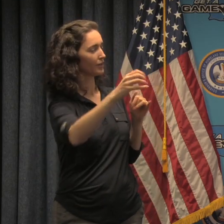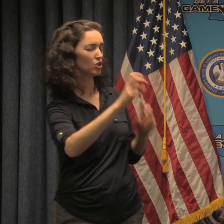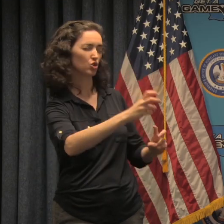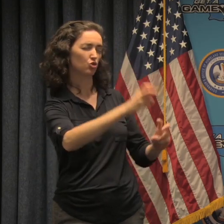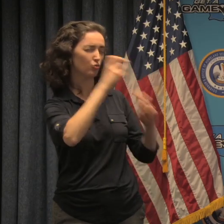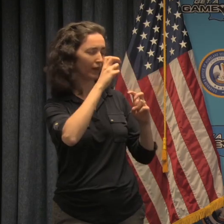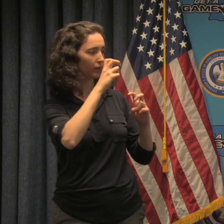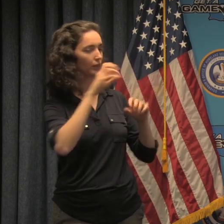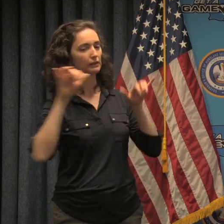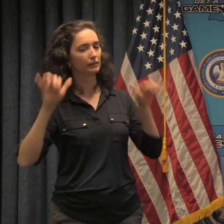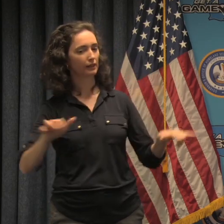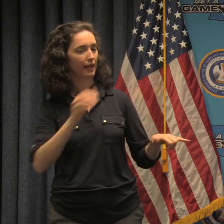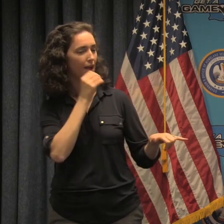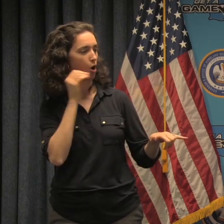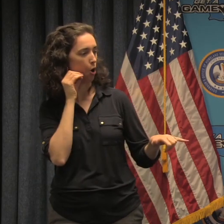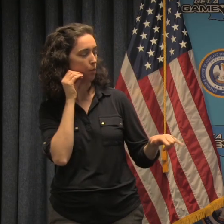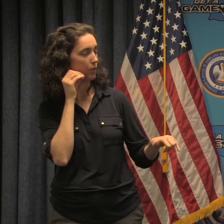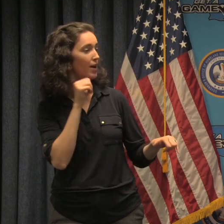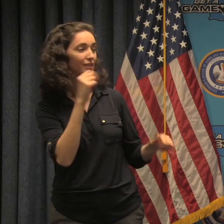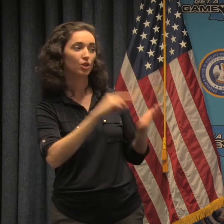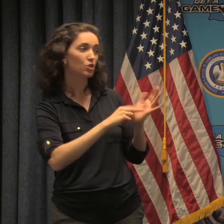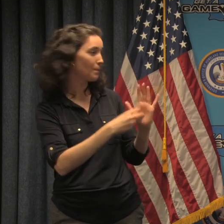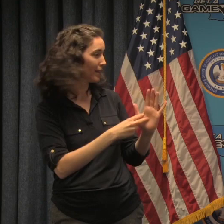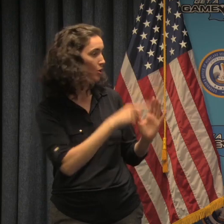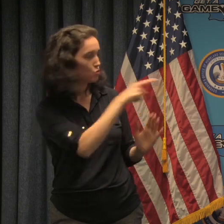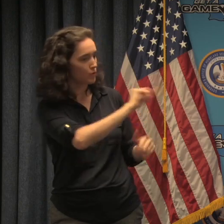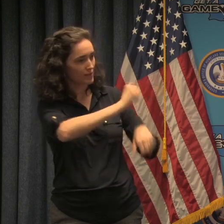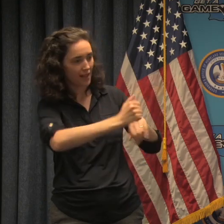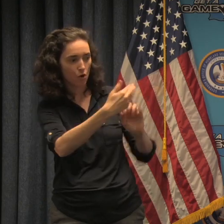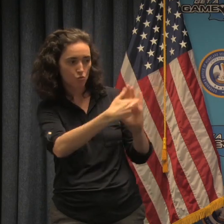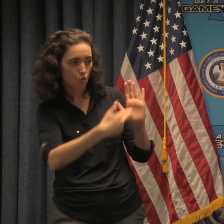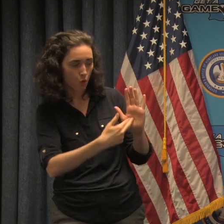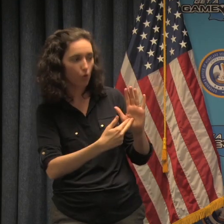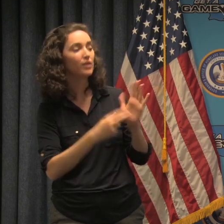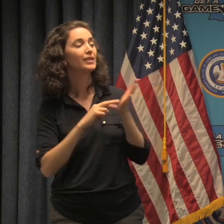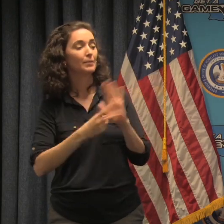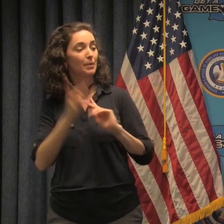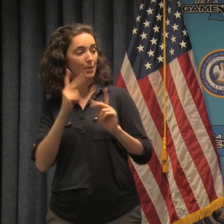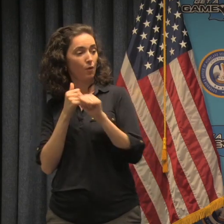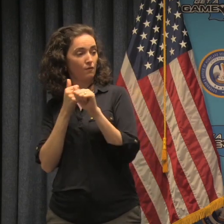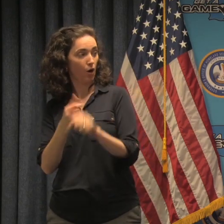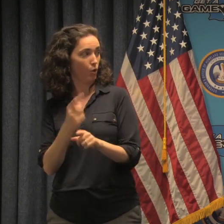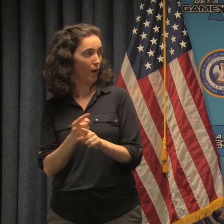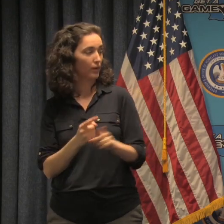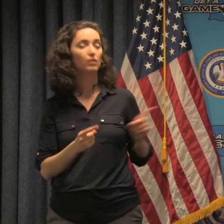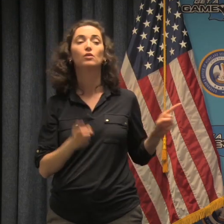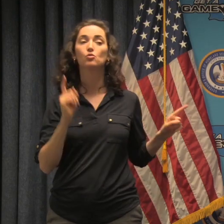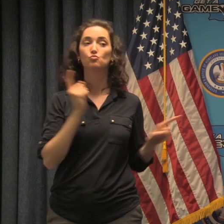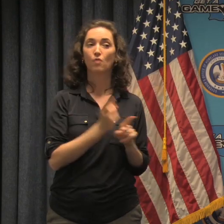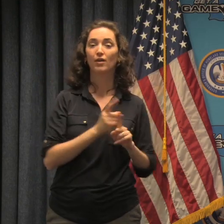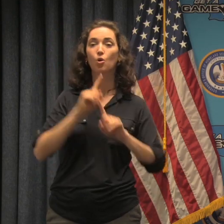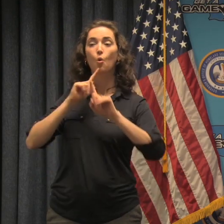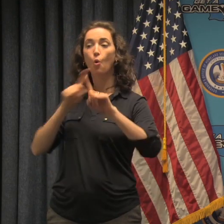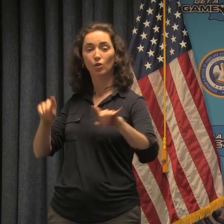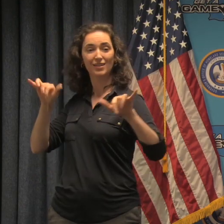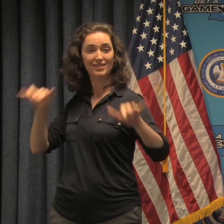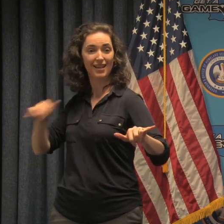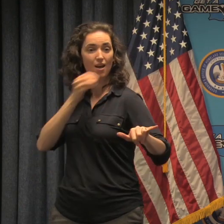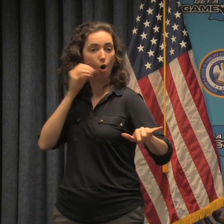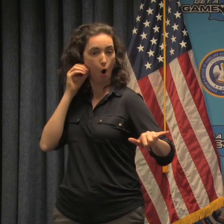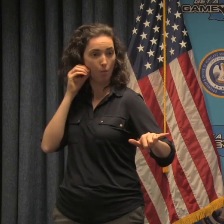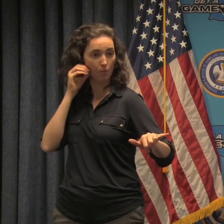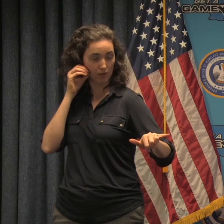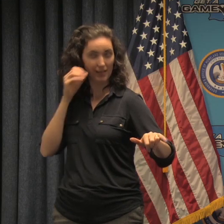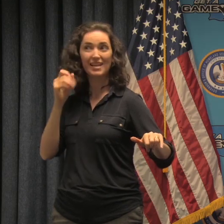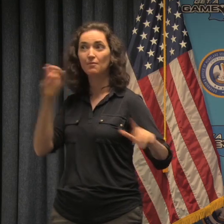stricter shelter-in-place rules. That's residents strictly following them. That is if the people follow the order strictly that